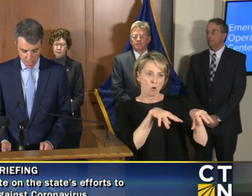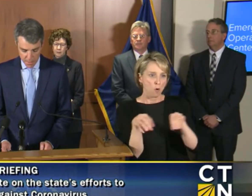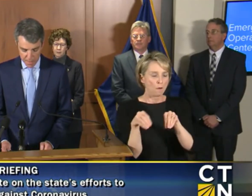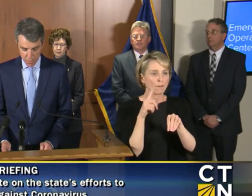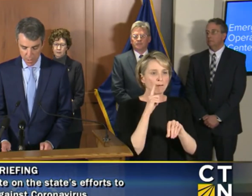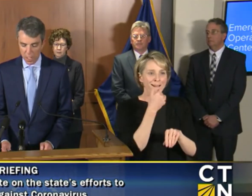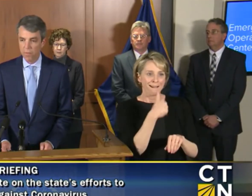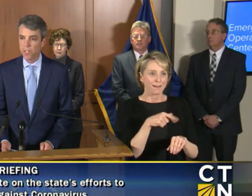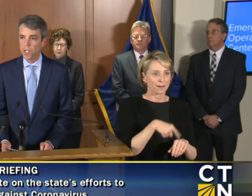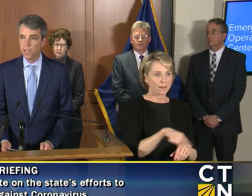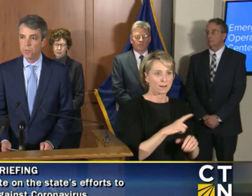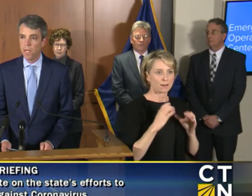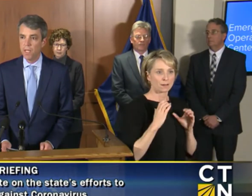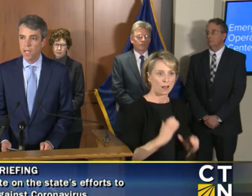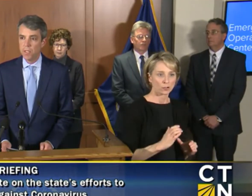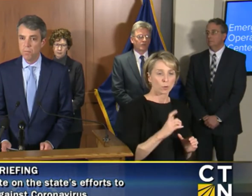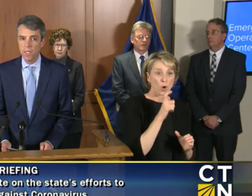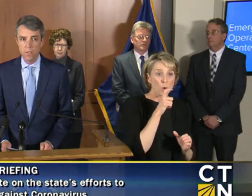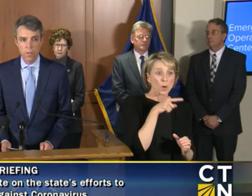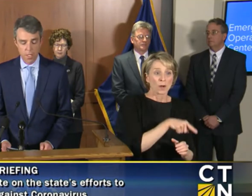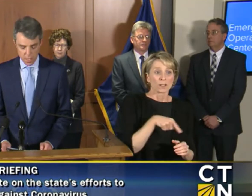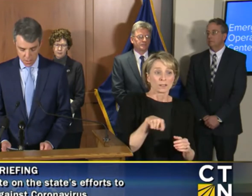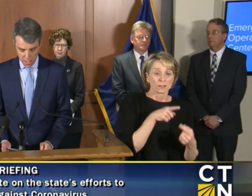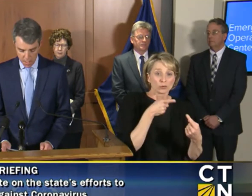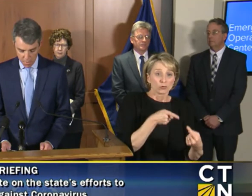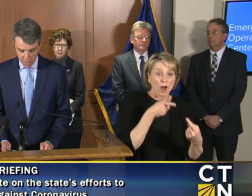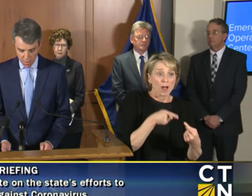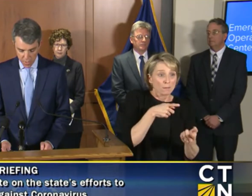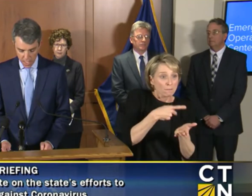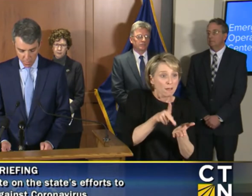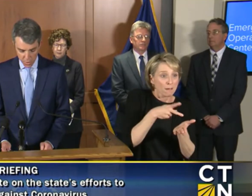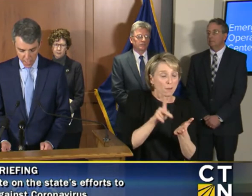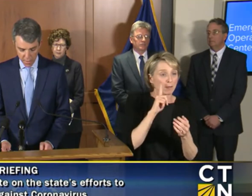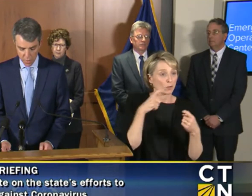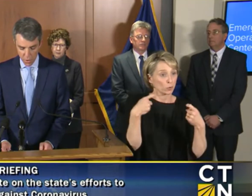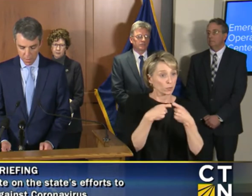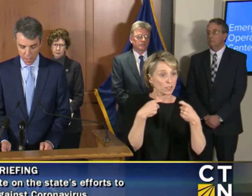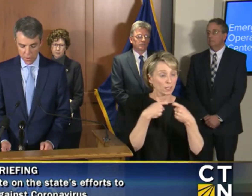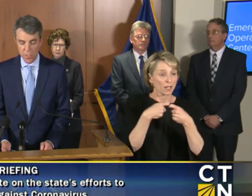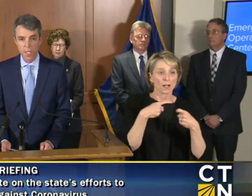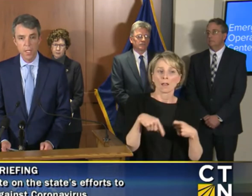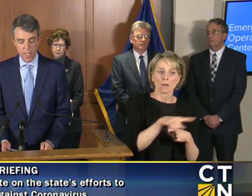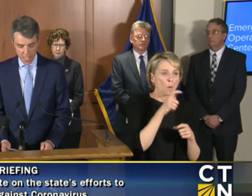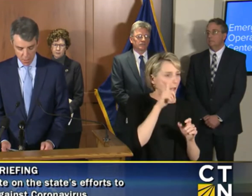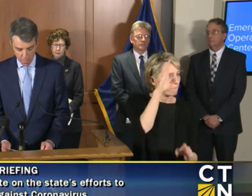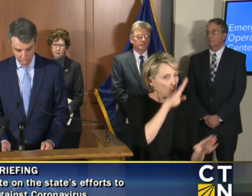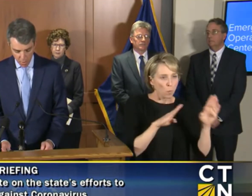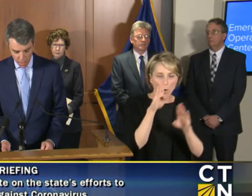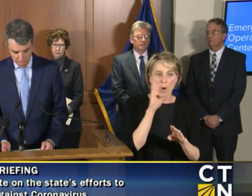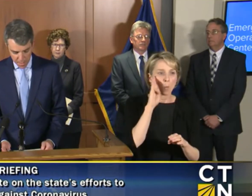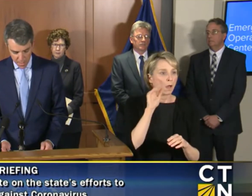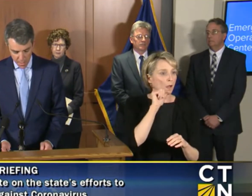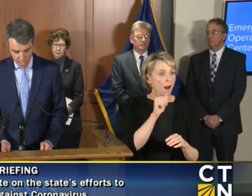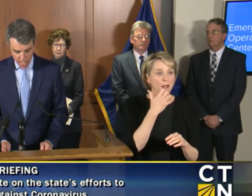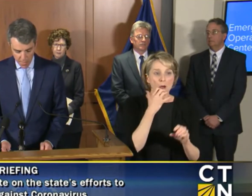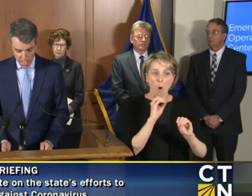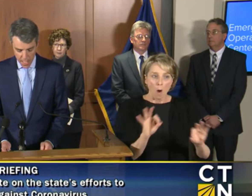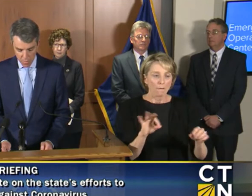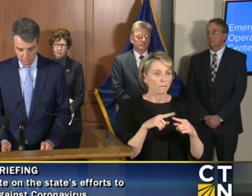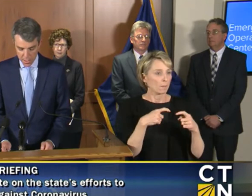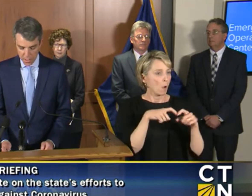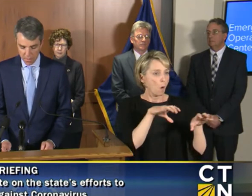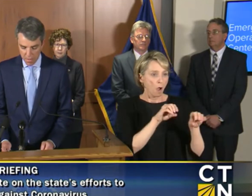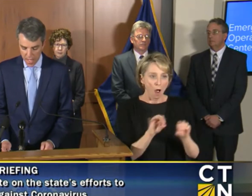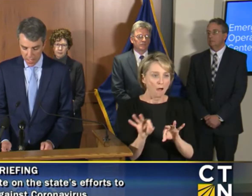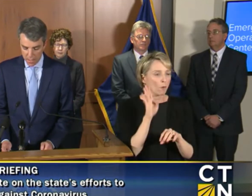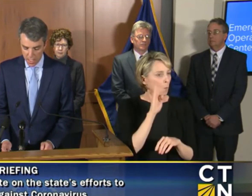emergency. So people having a challenge making ends meet during this period of time will not have to worry about losing heat or power. And